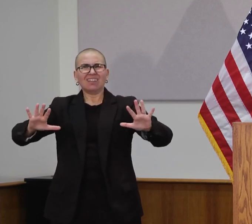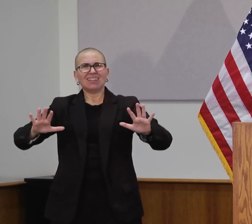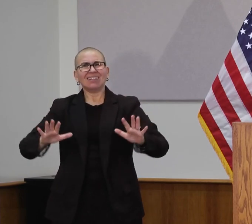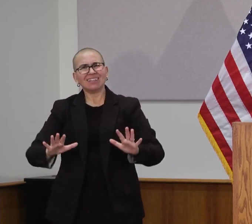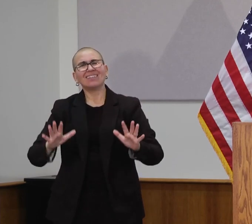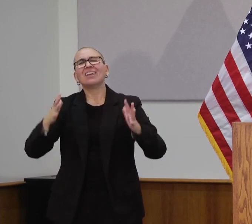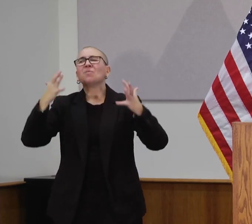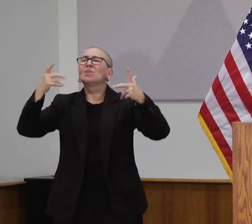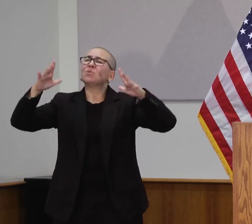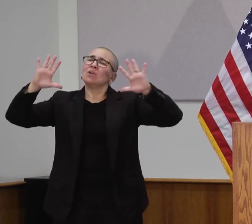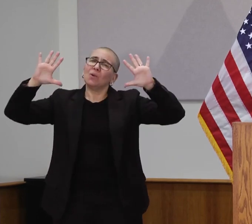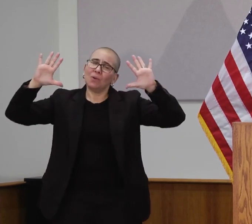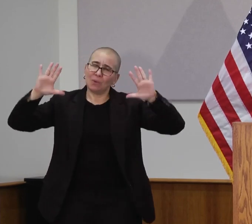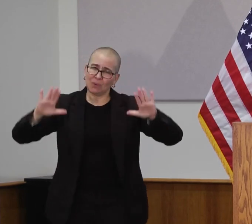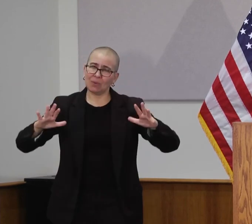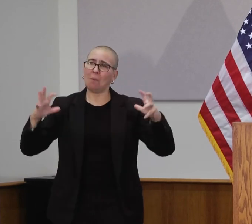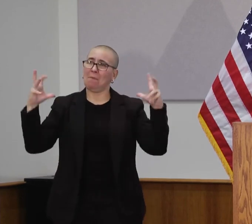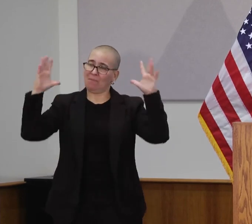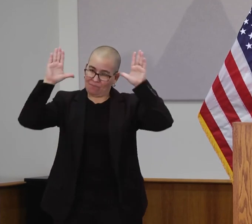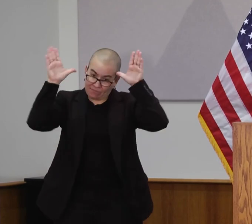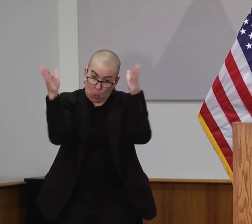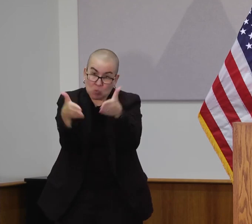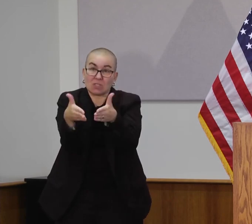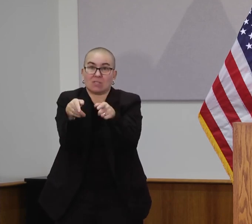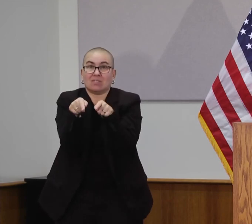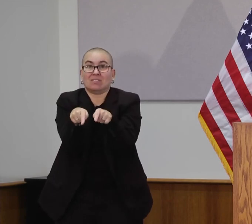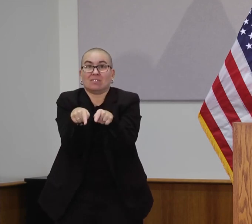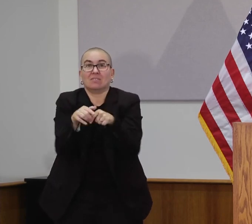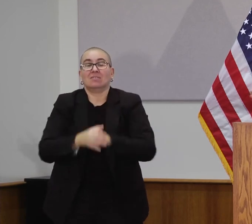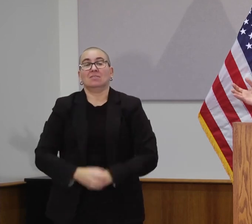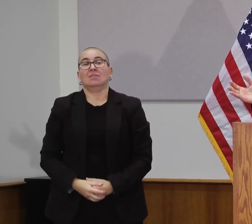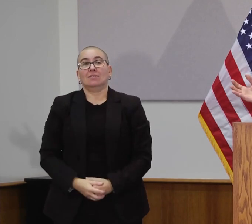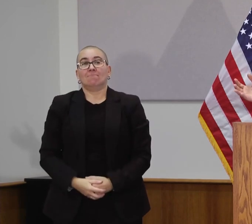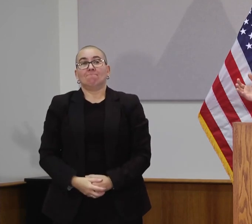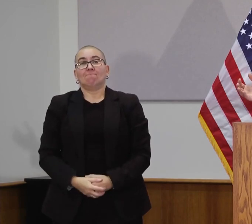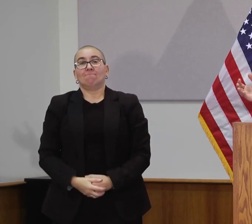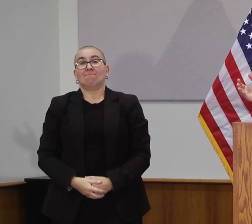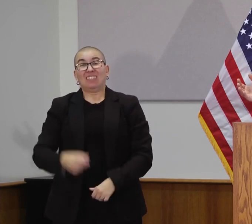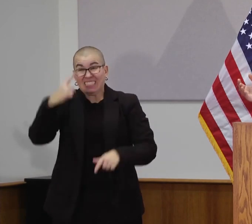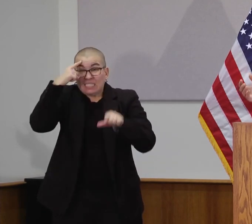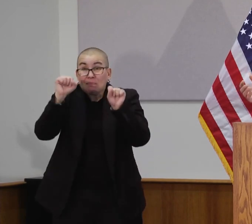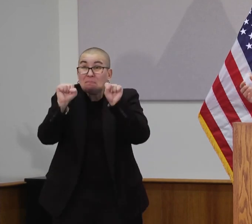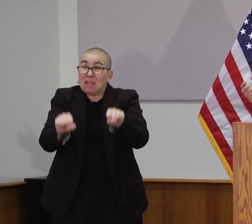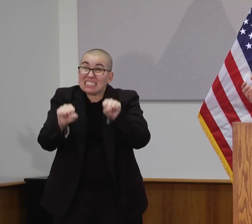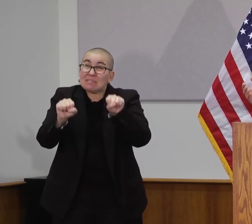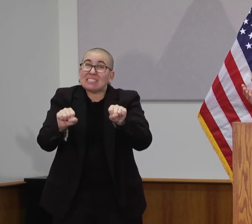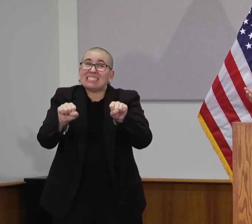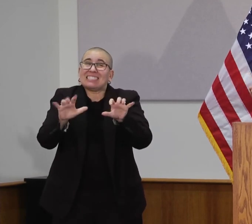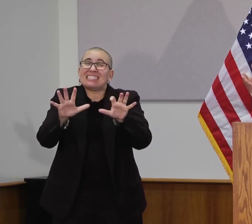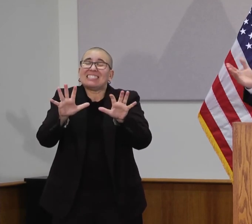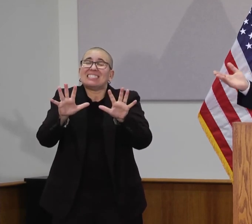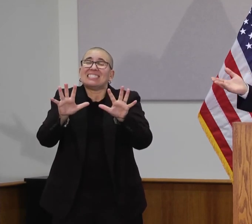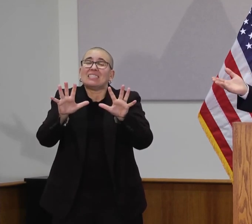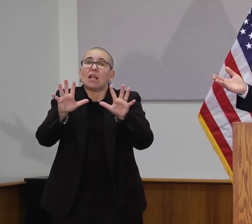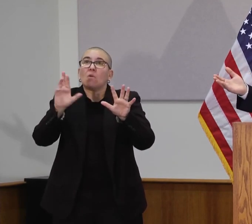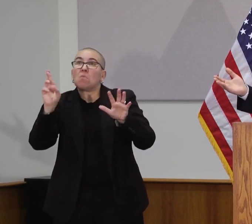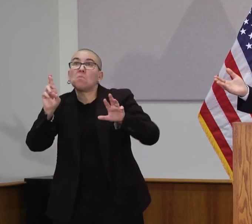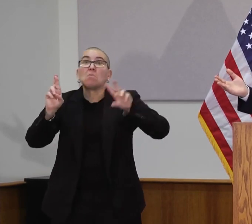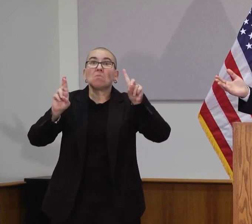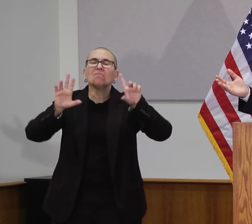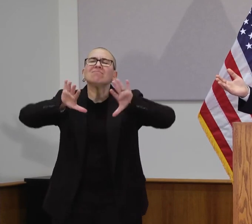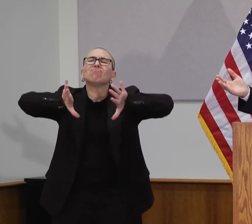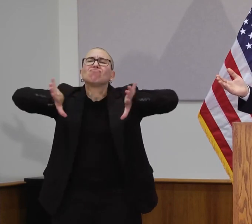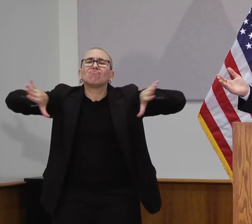point. I think it's possible to be absolutely on a political spectrum from super progressive to